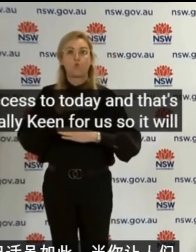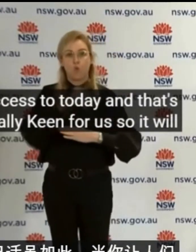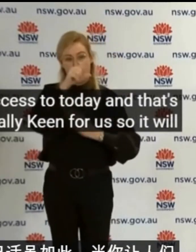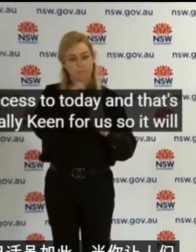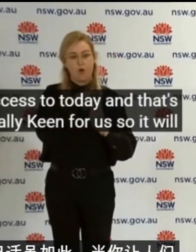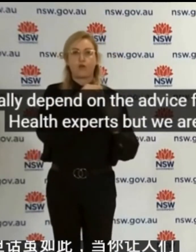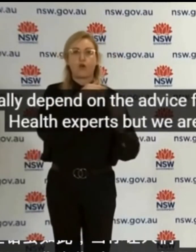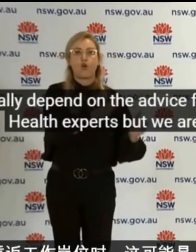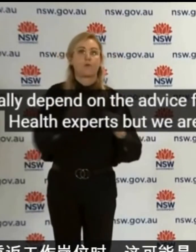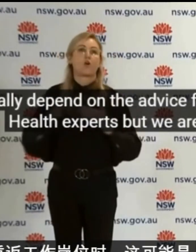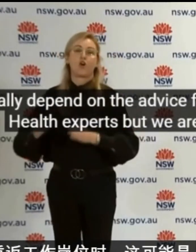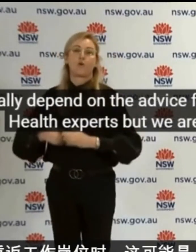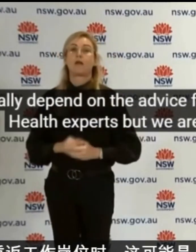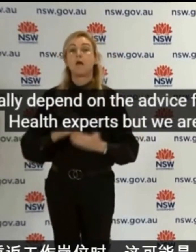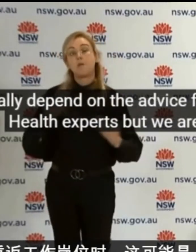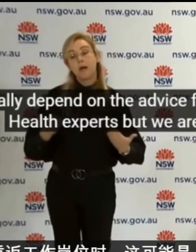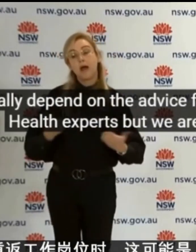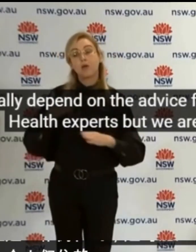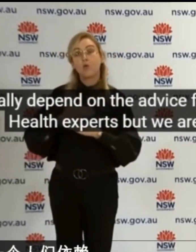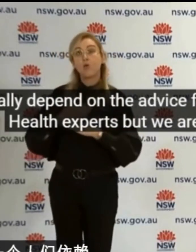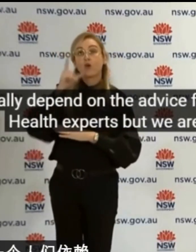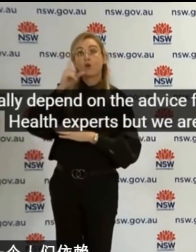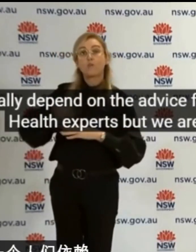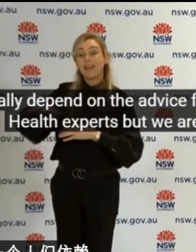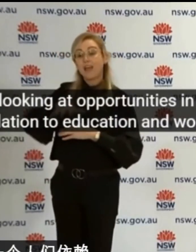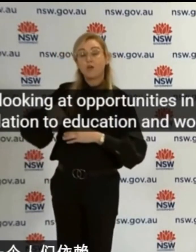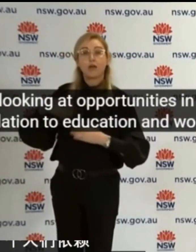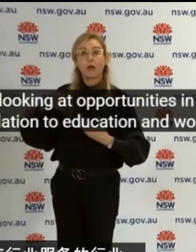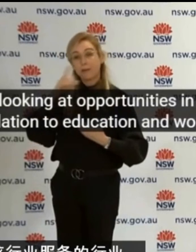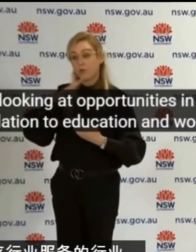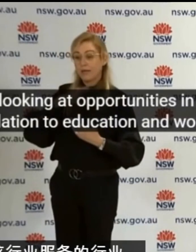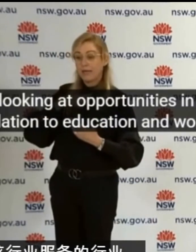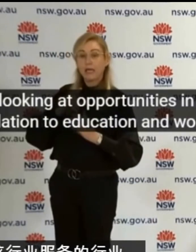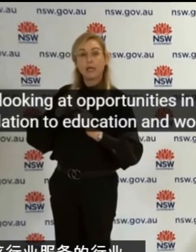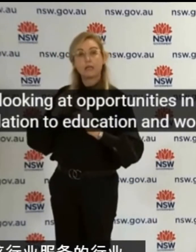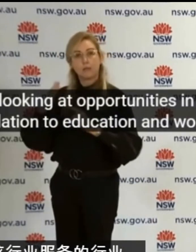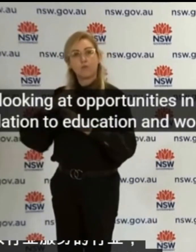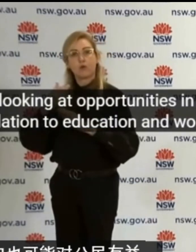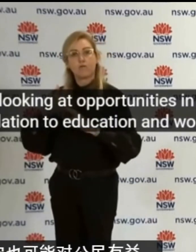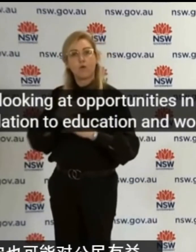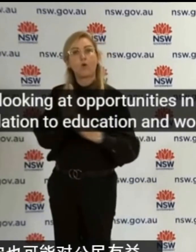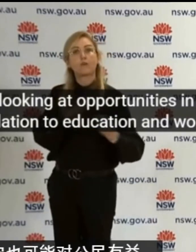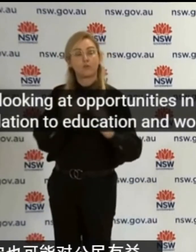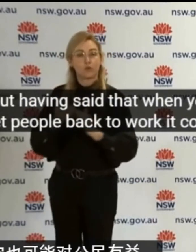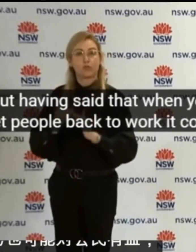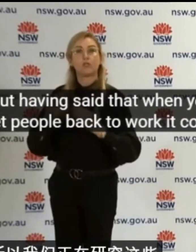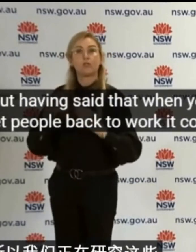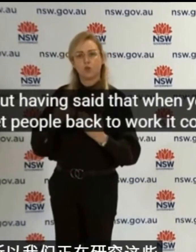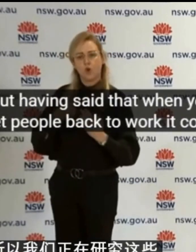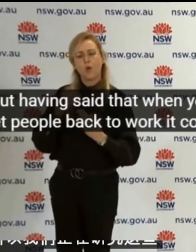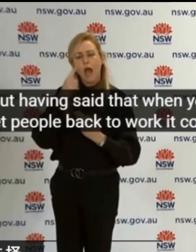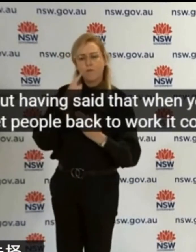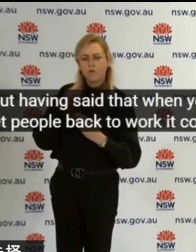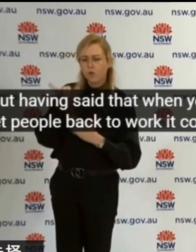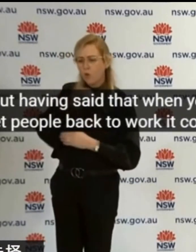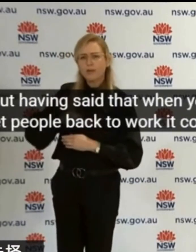to work, it could be an industry where people rely on for service in that industry, and it could have a benefit as well to citizens. So we're looking at those options.